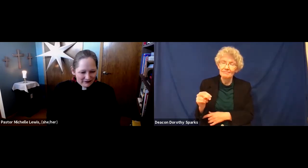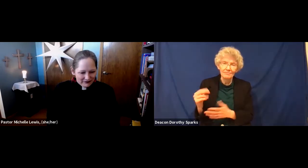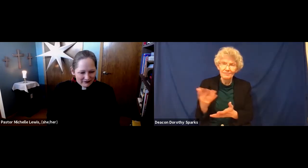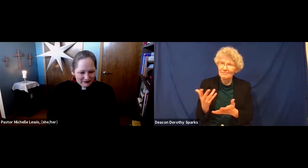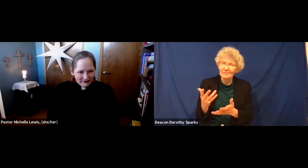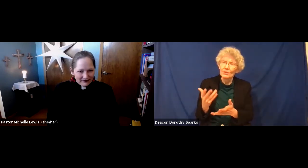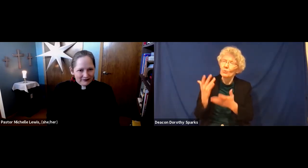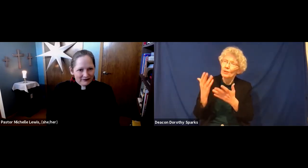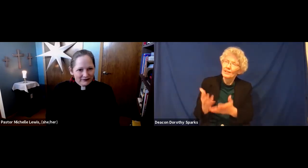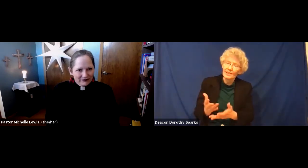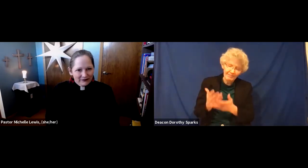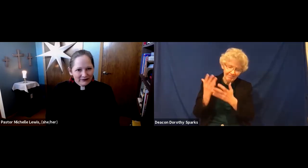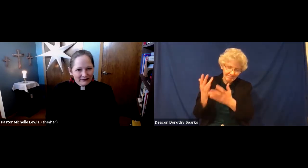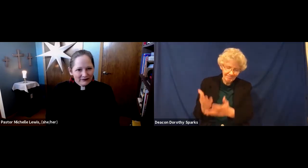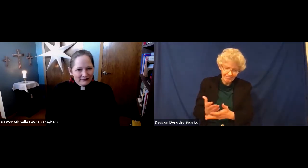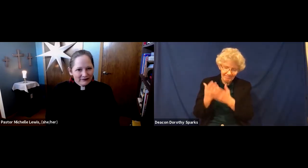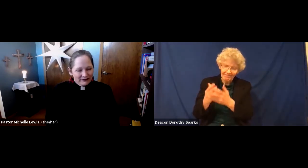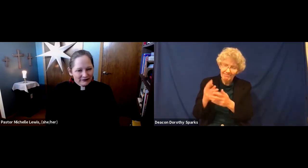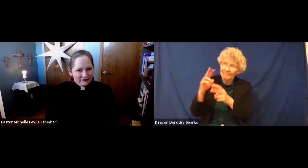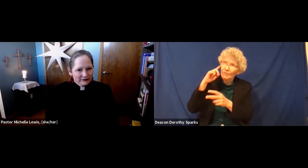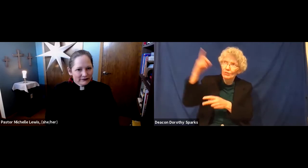In this season of waiting,